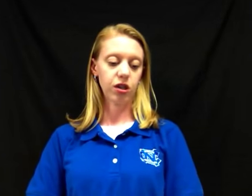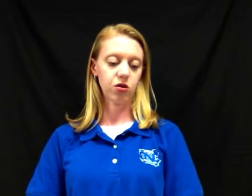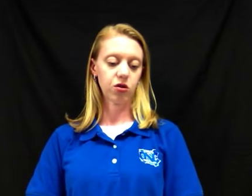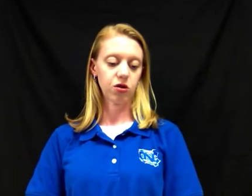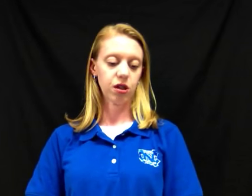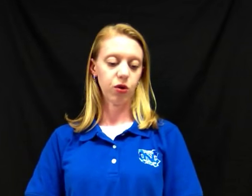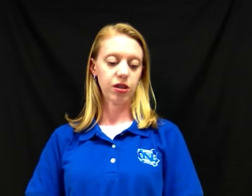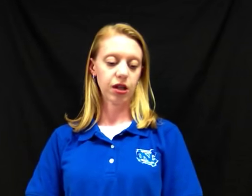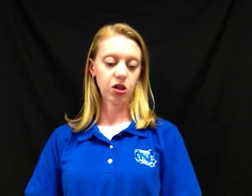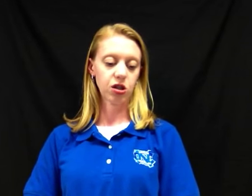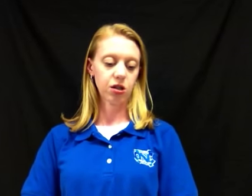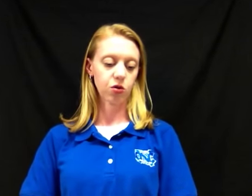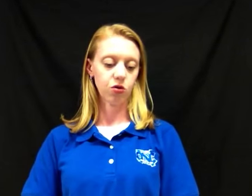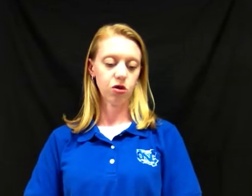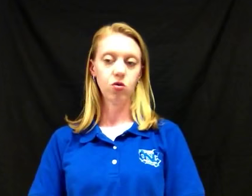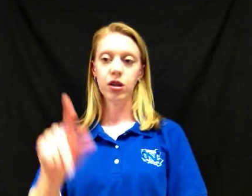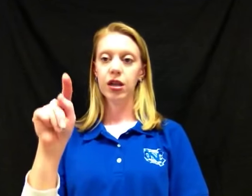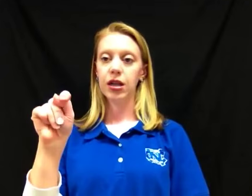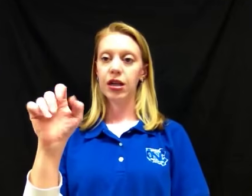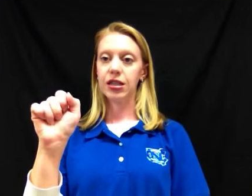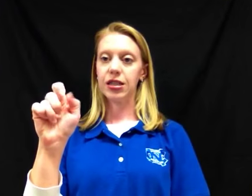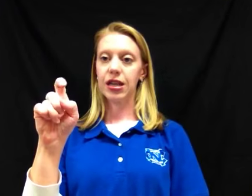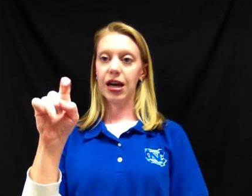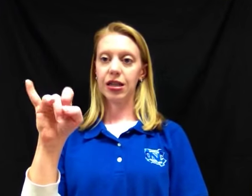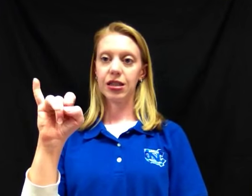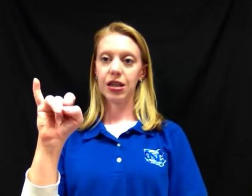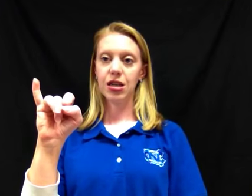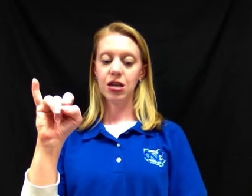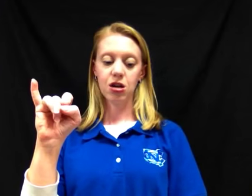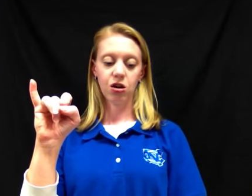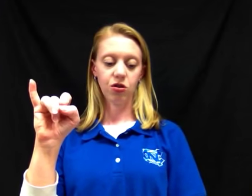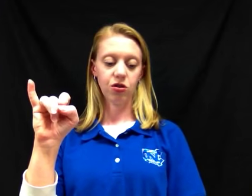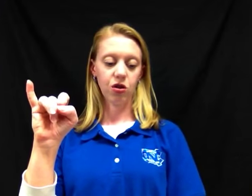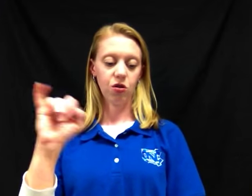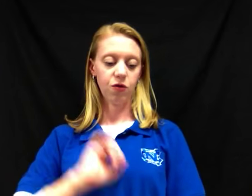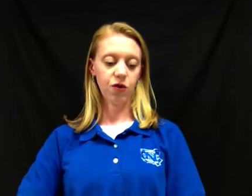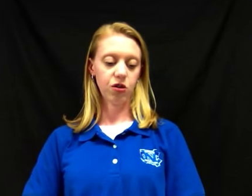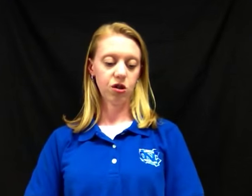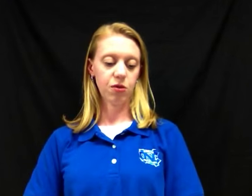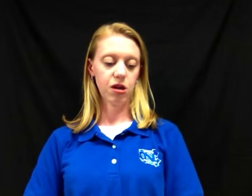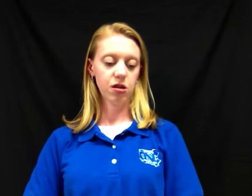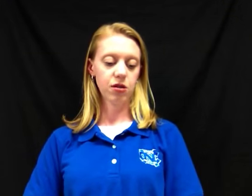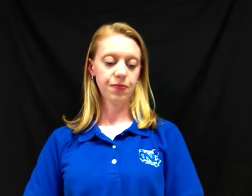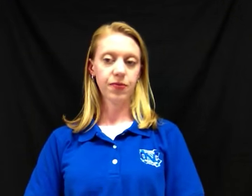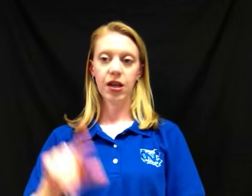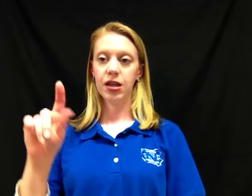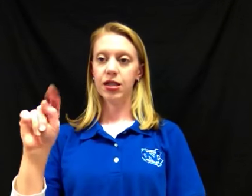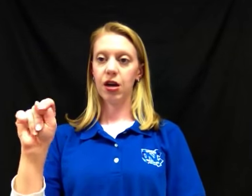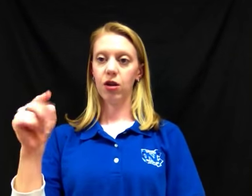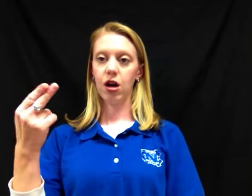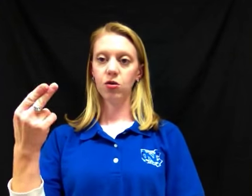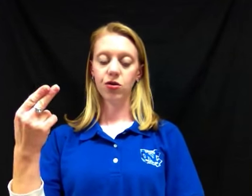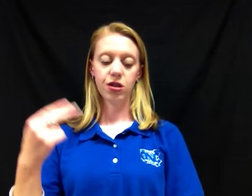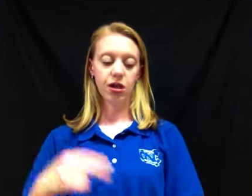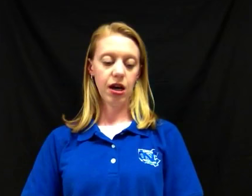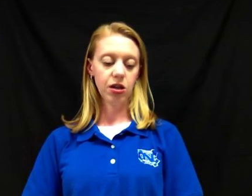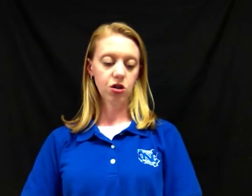get to a certain subway station, that's what you would do. Taxi, also fingerspelled. Townhouse,